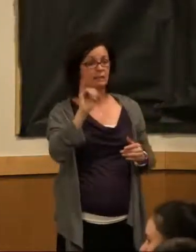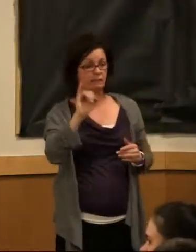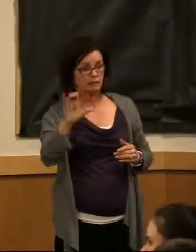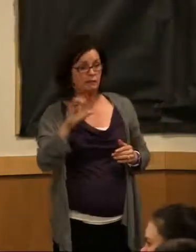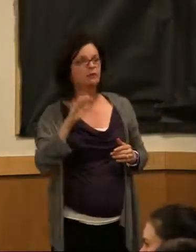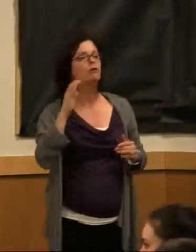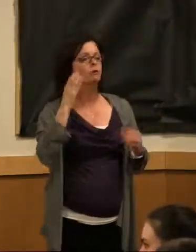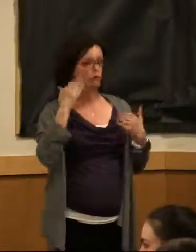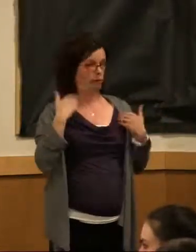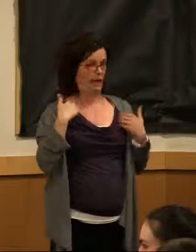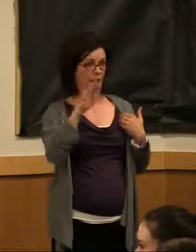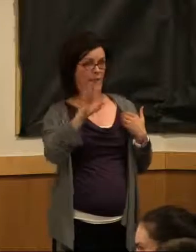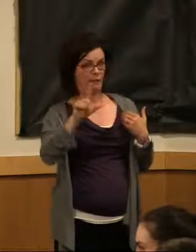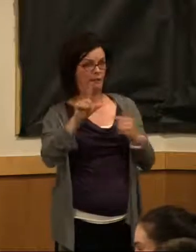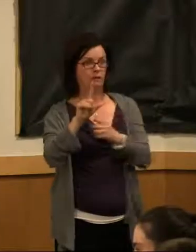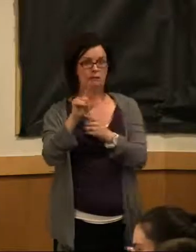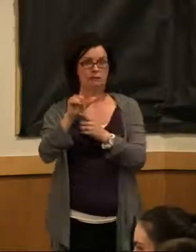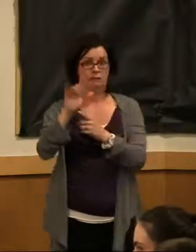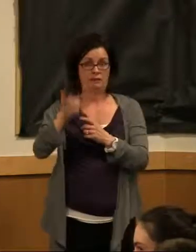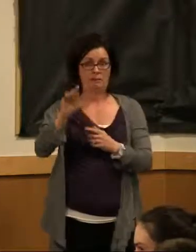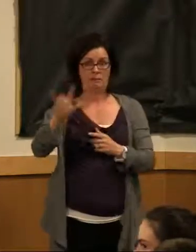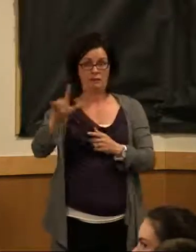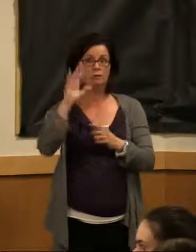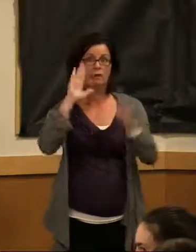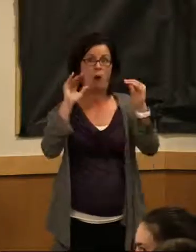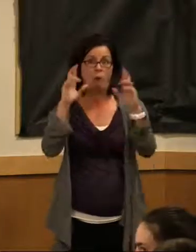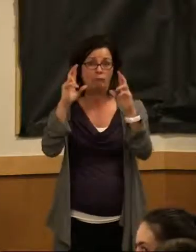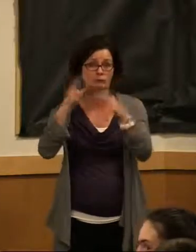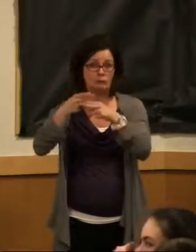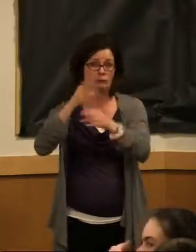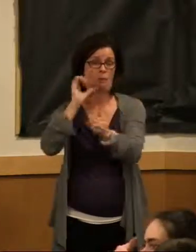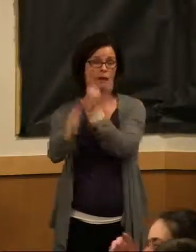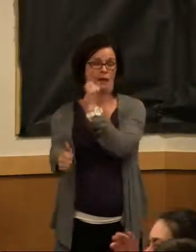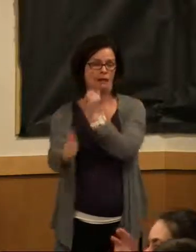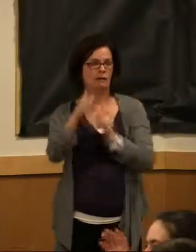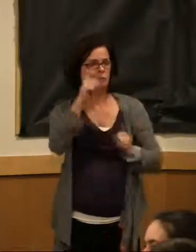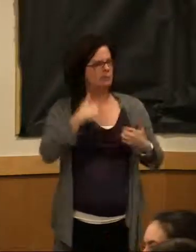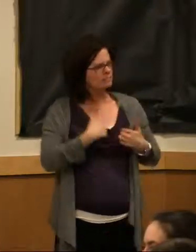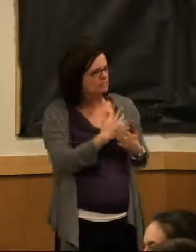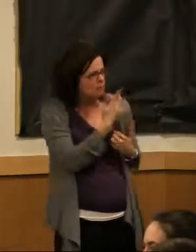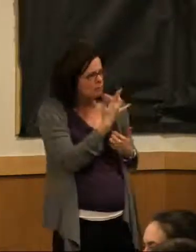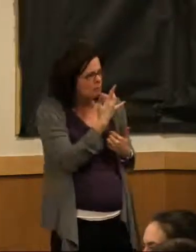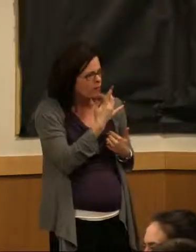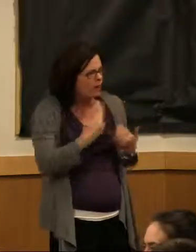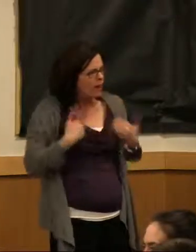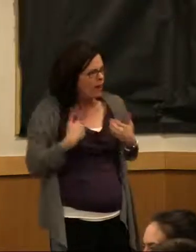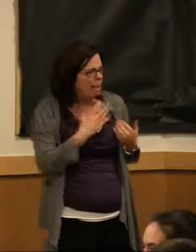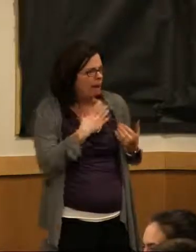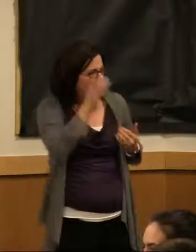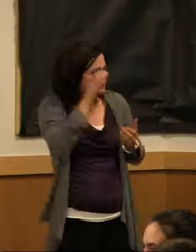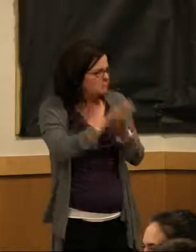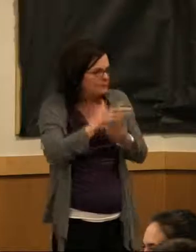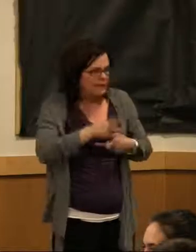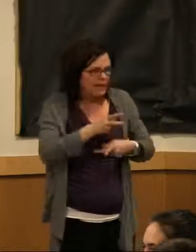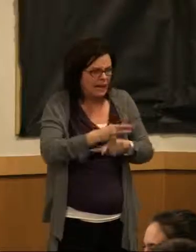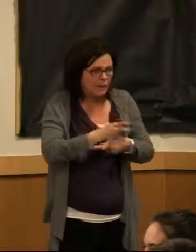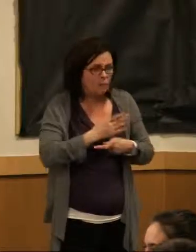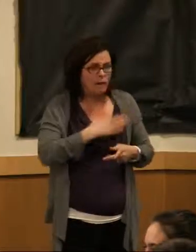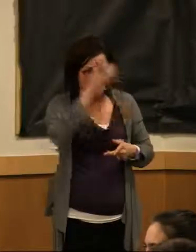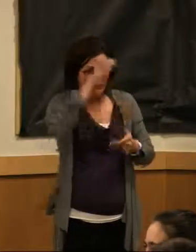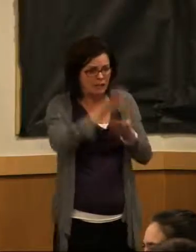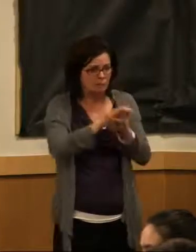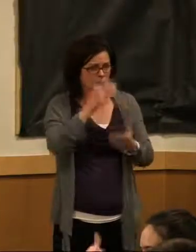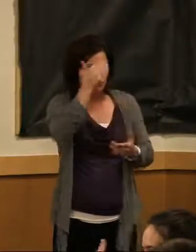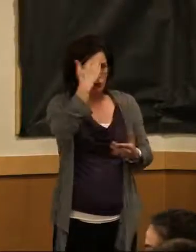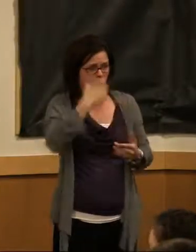there's a bill that we're hoping is finally going to pass, because I would rather have my husband take care of me. My husband knows me. He